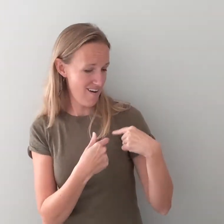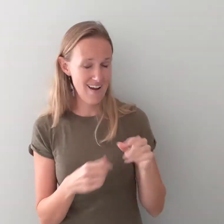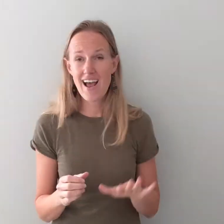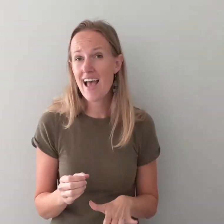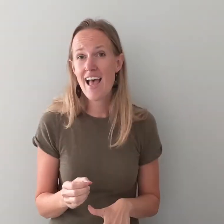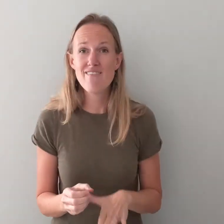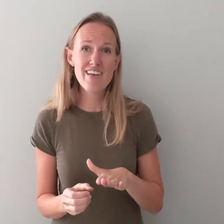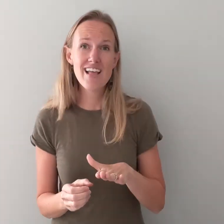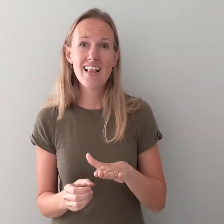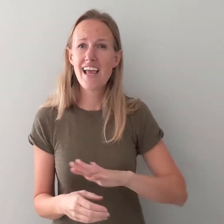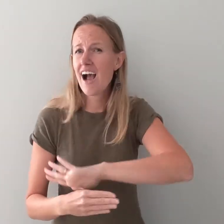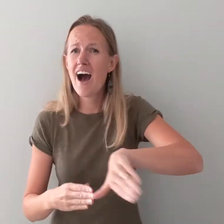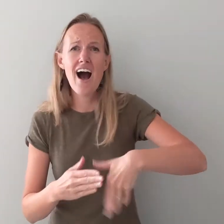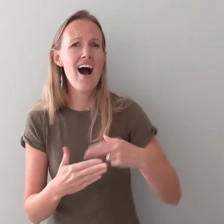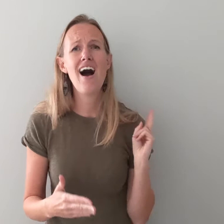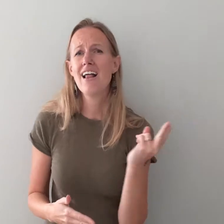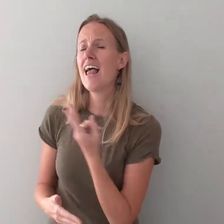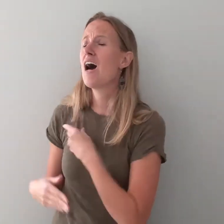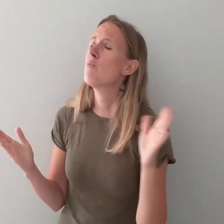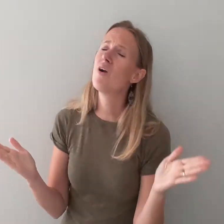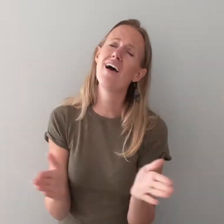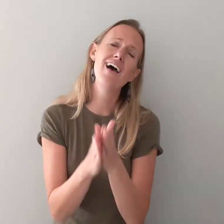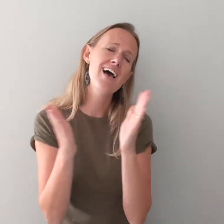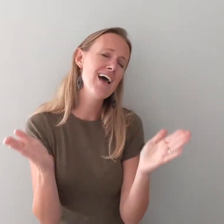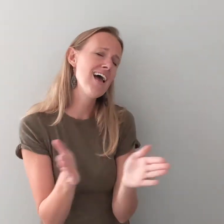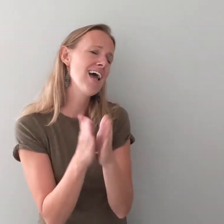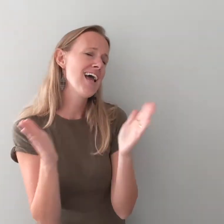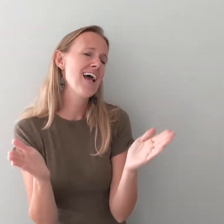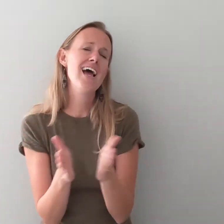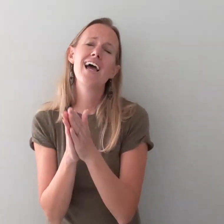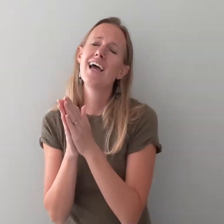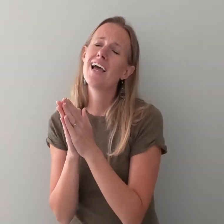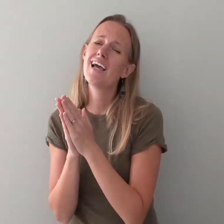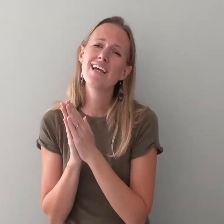heart, filling every part of our praise.